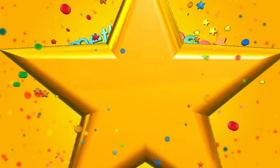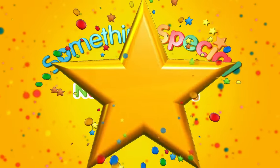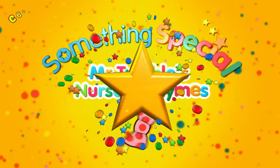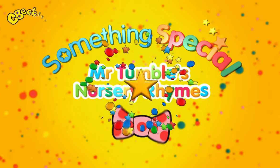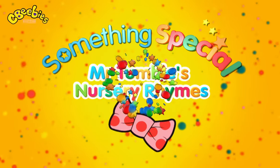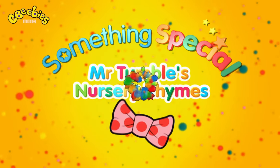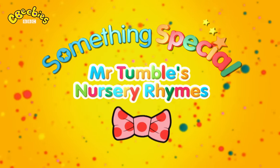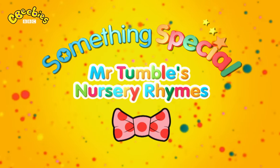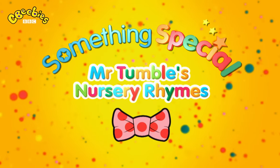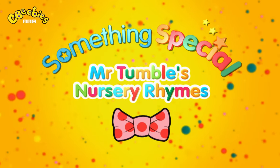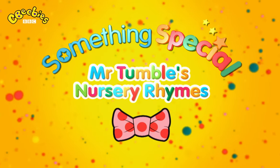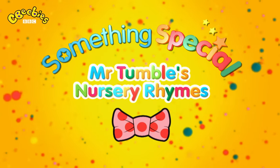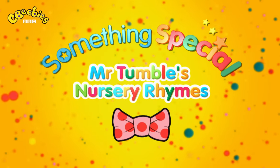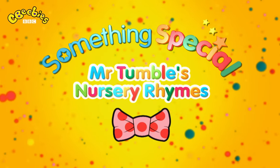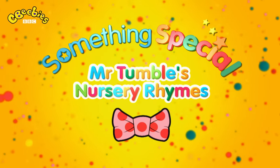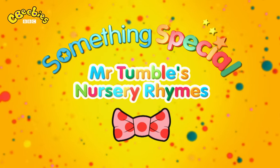Mr Tumble's Nursery Rhymes.